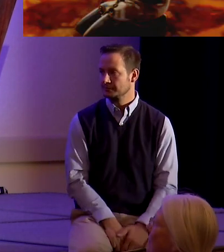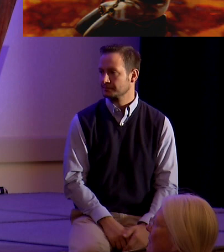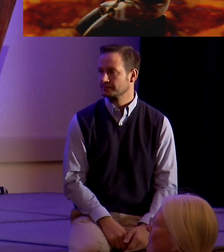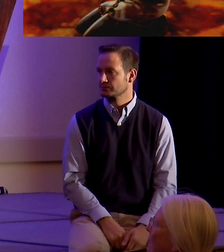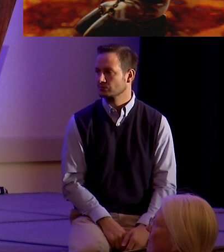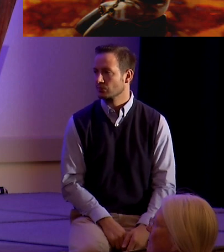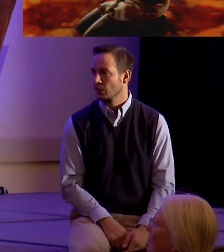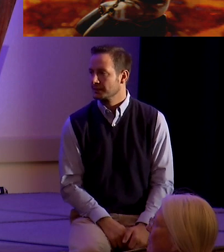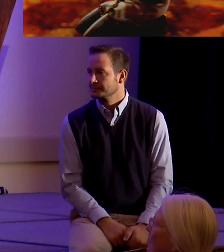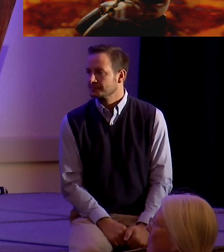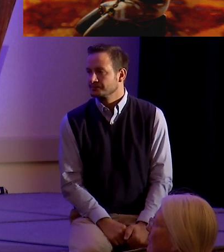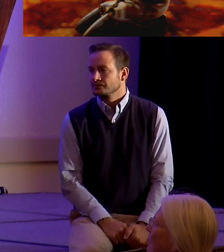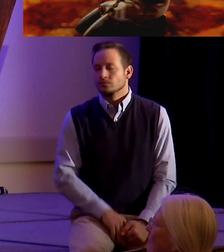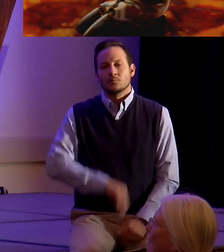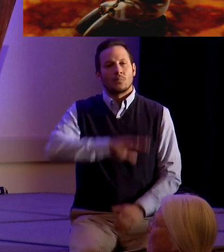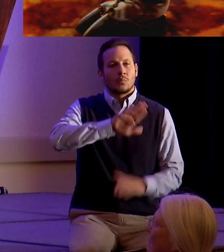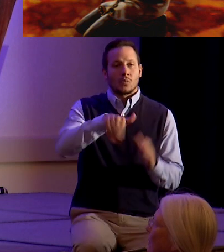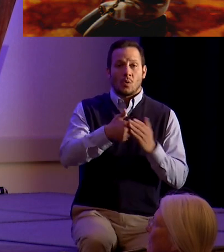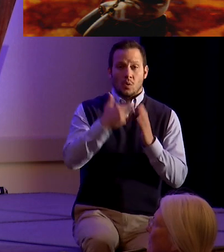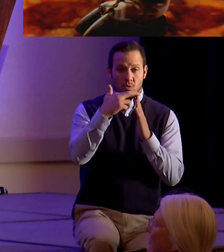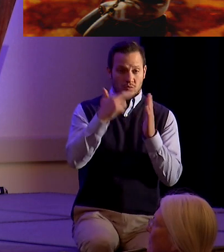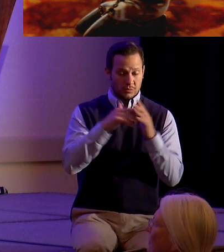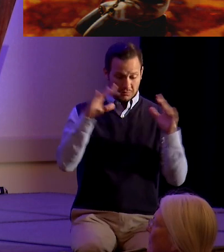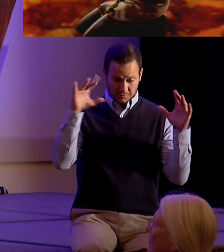So if you boil all the rules down, what do you get?